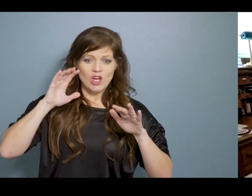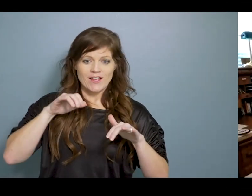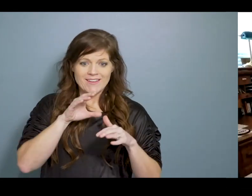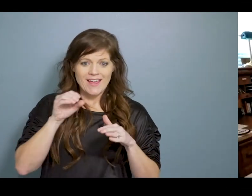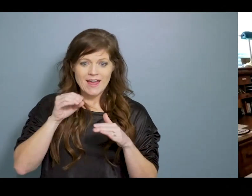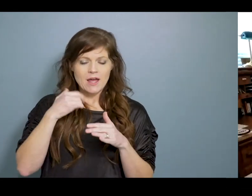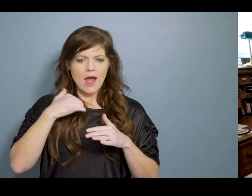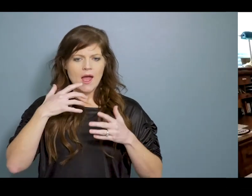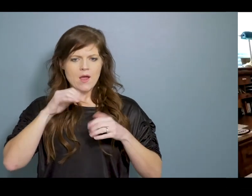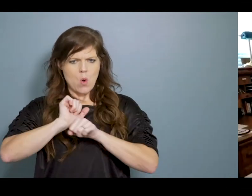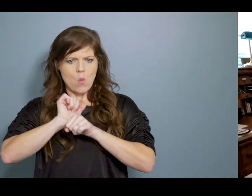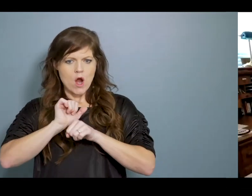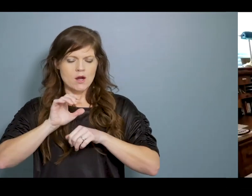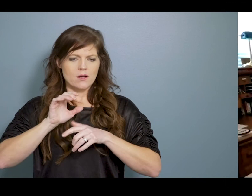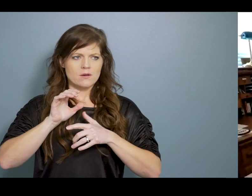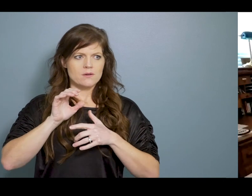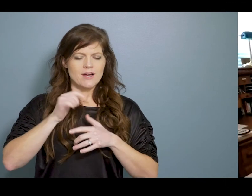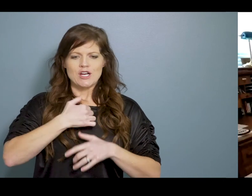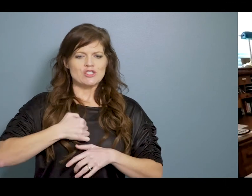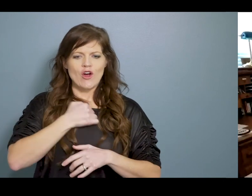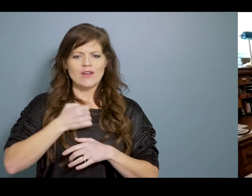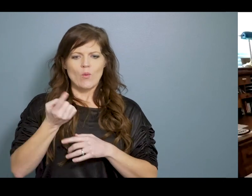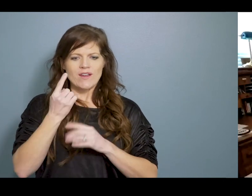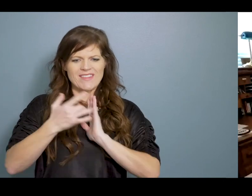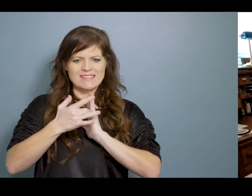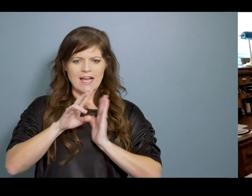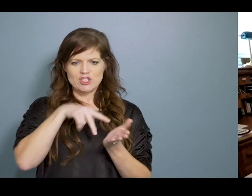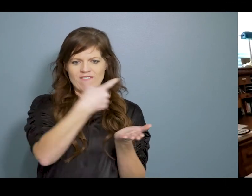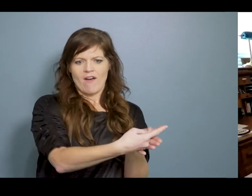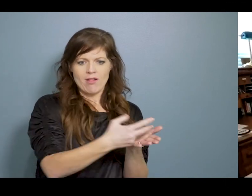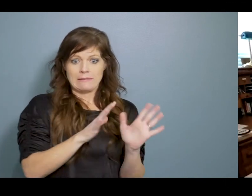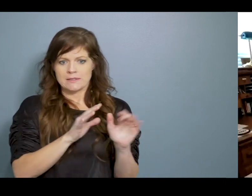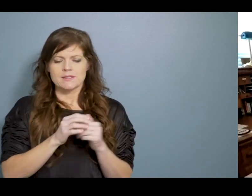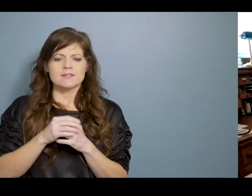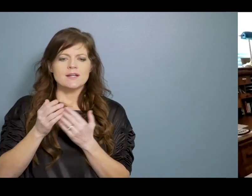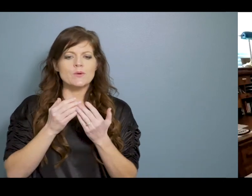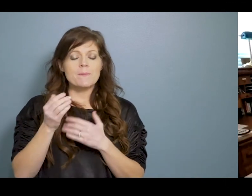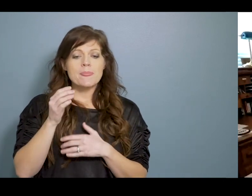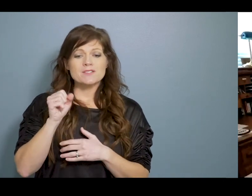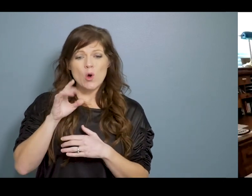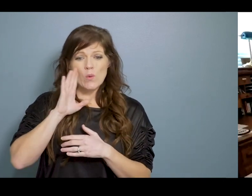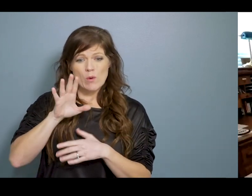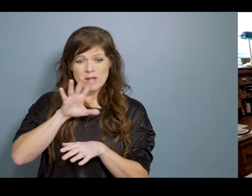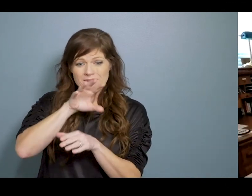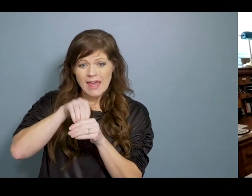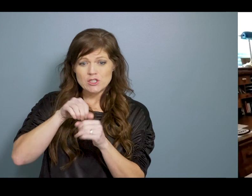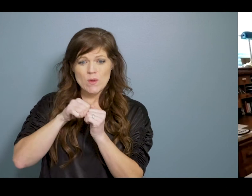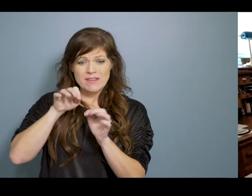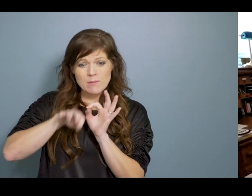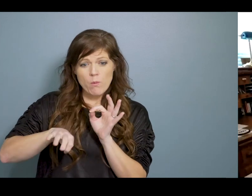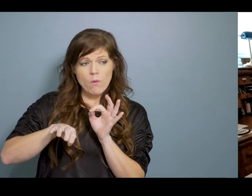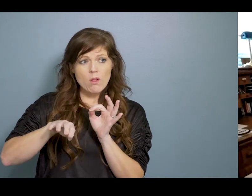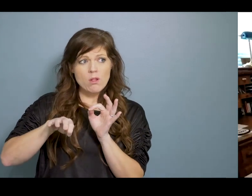would work towards, and I would hope that our faculty and staff and our students would engage in